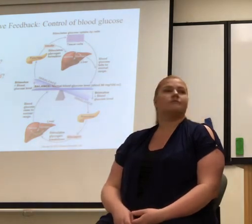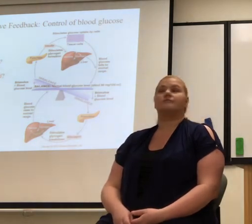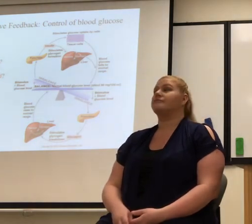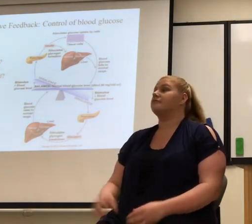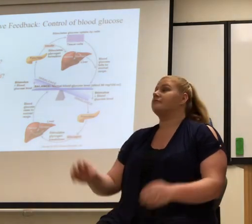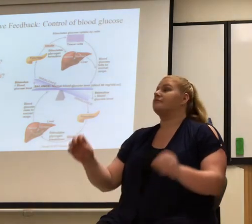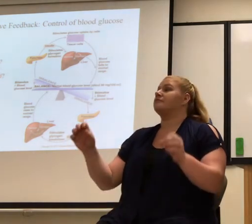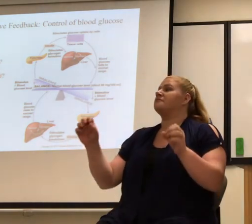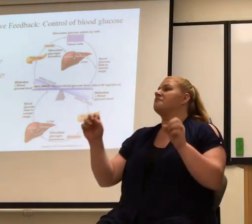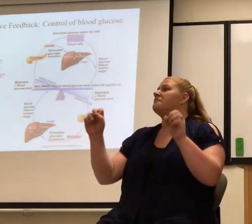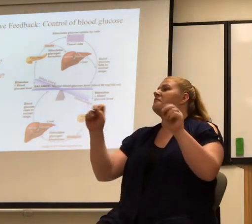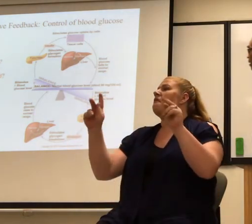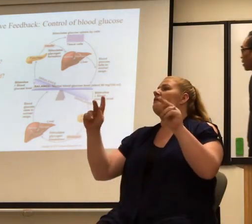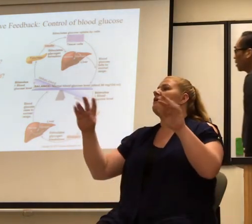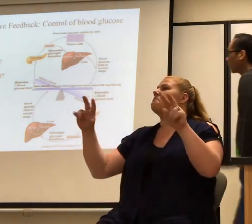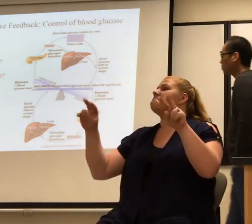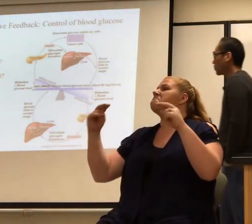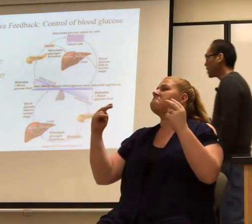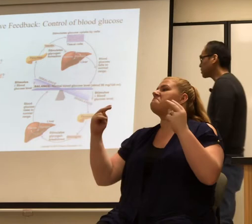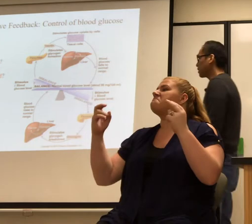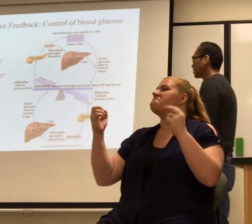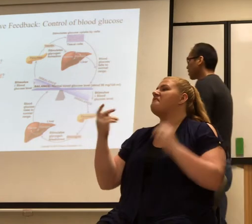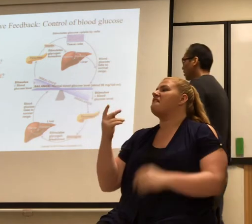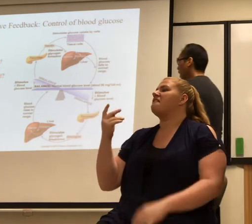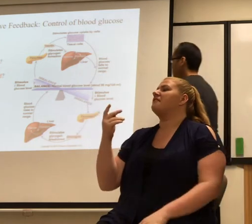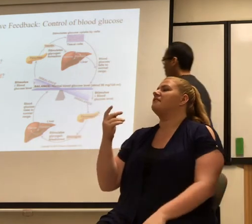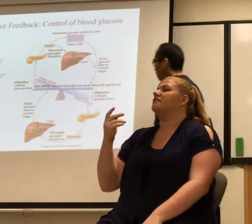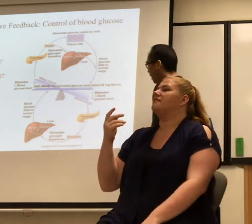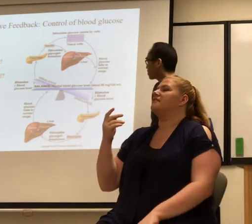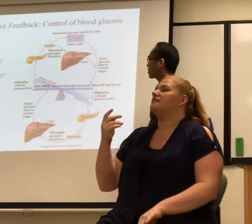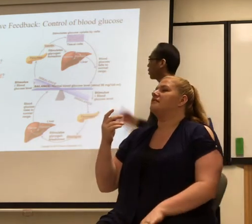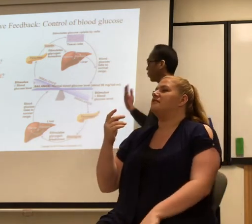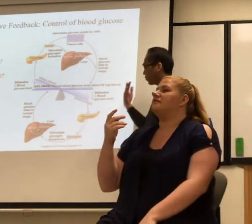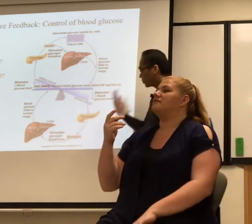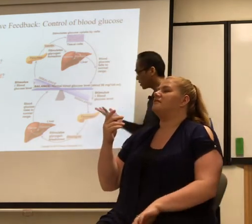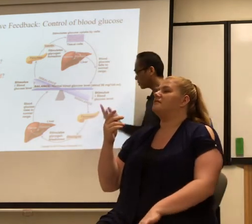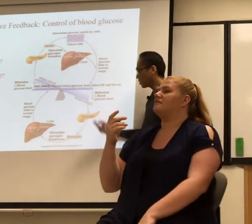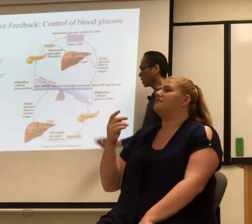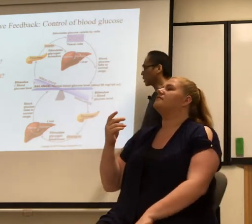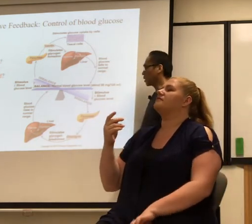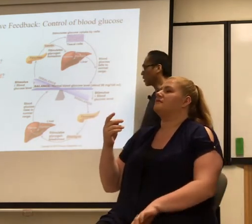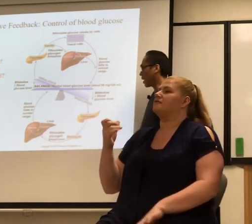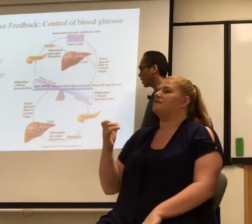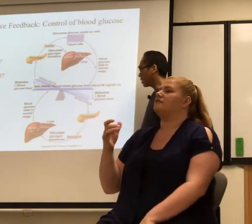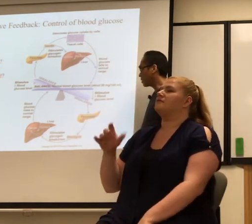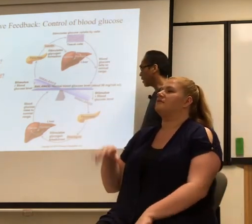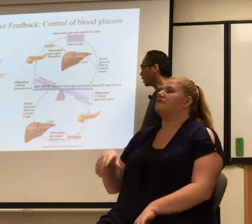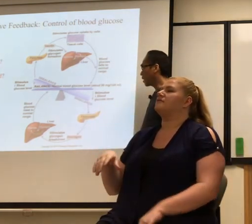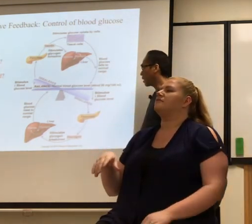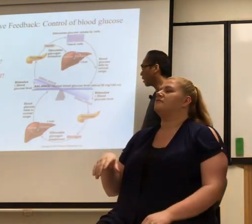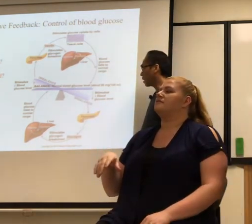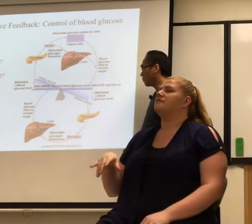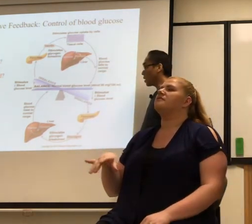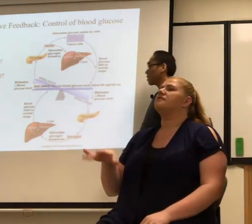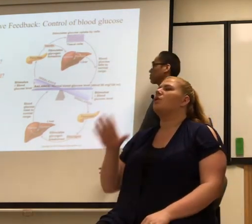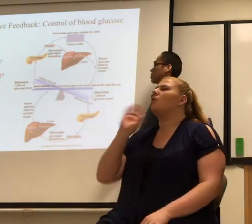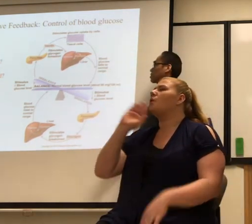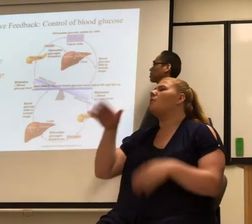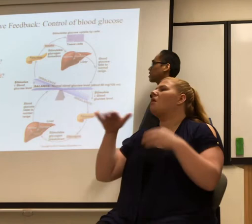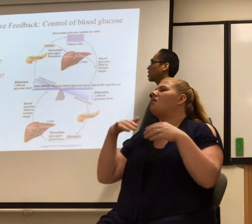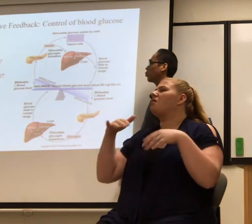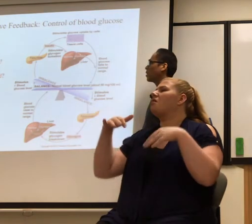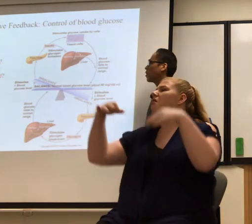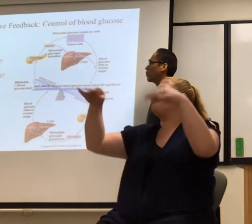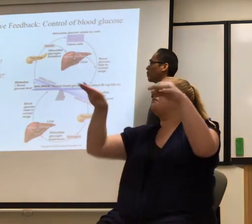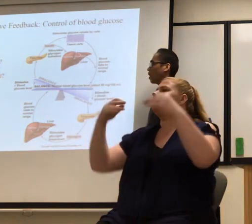Trying to check back in here. So basically, you saw the opposite imbalance. I know you went through the steps. I'll take a look at it. But